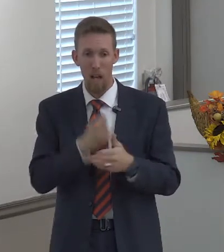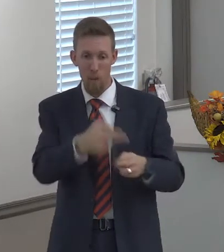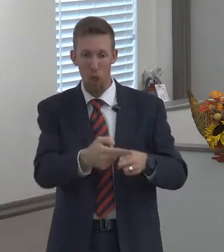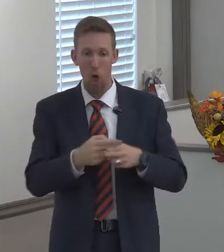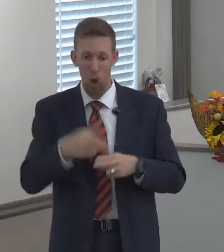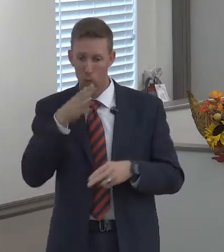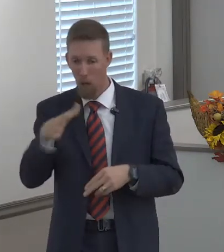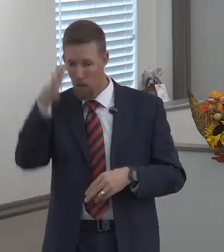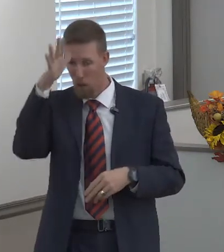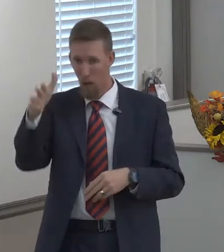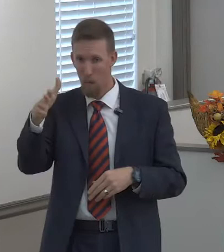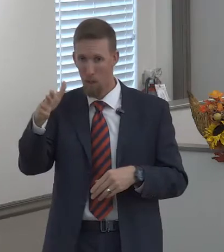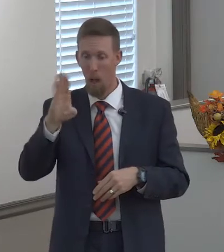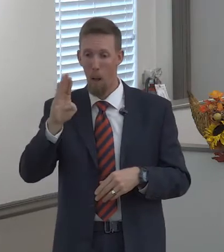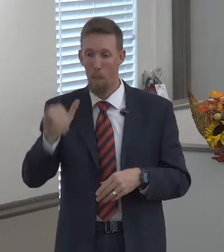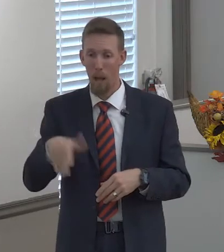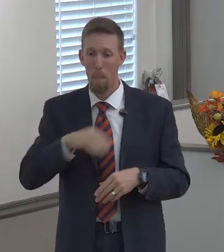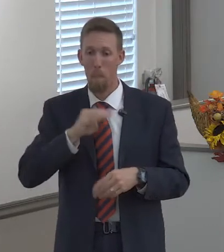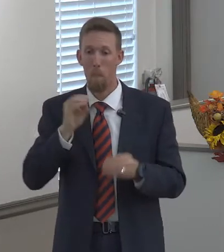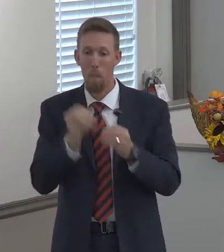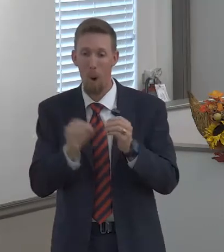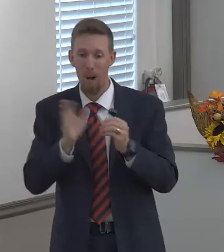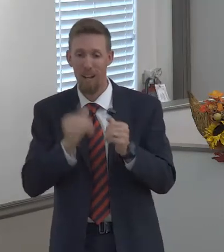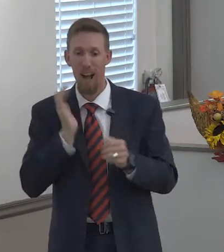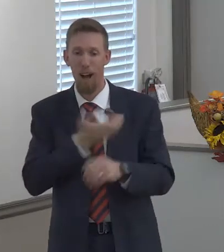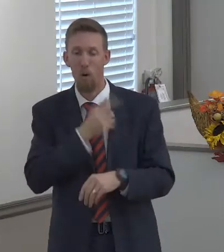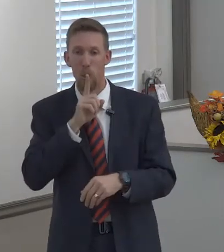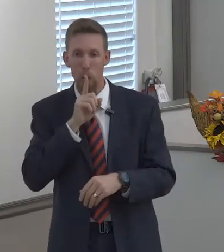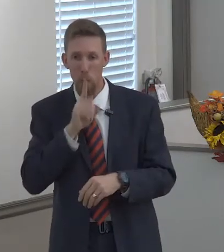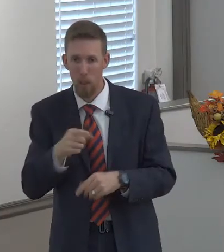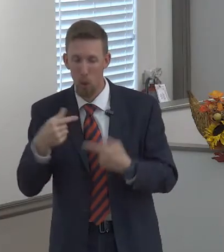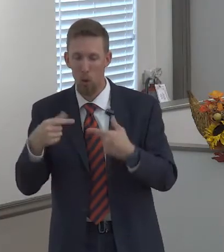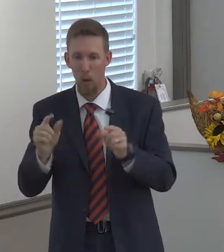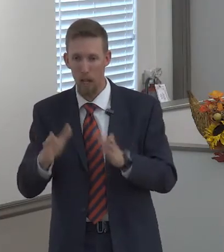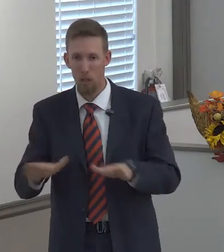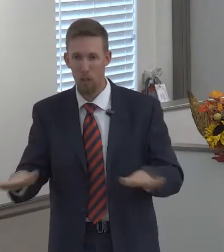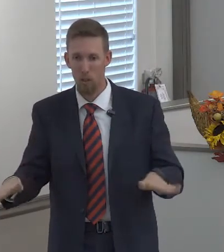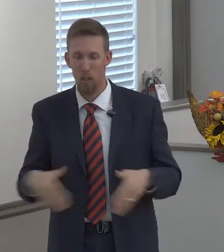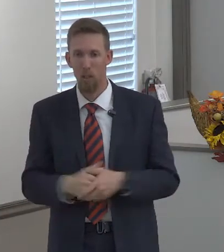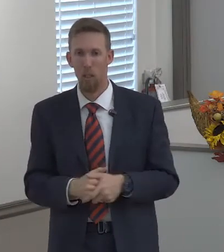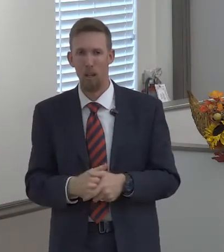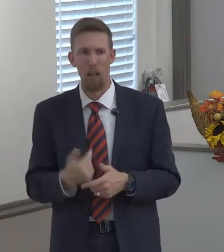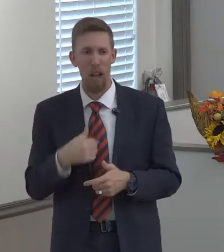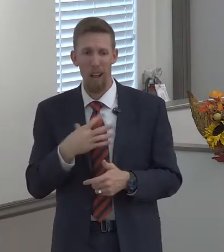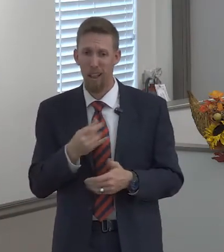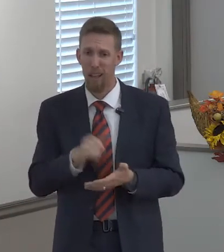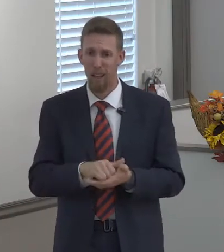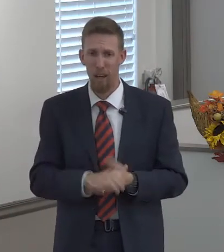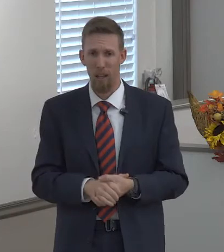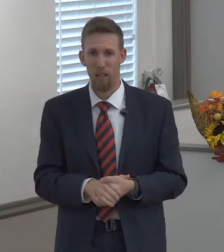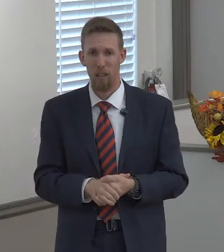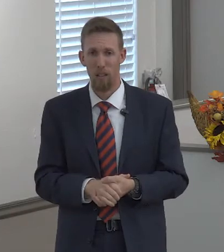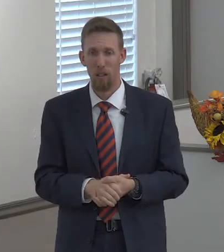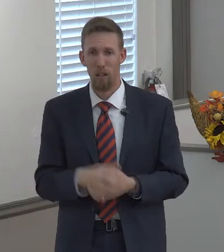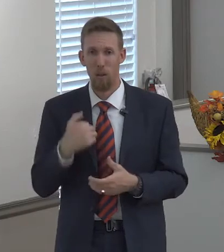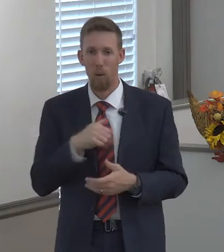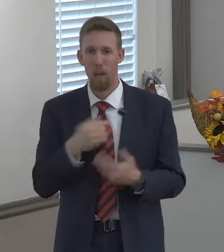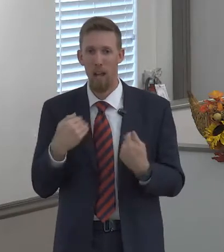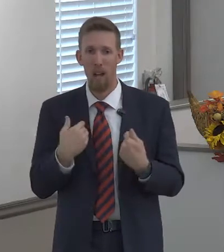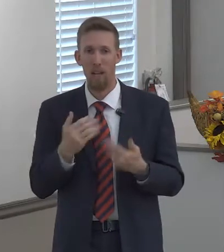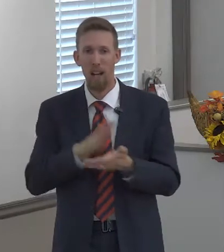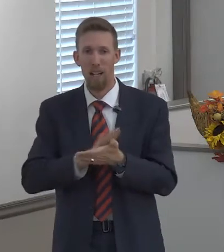What a blessing it is to have family. And you know, if you're here today and you say, well, you know, God didn't bless us